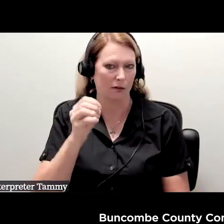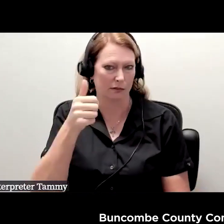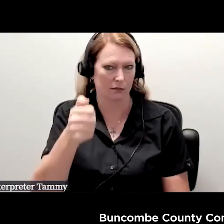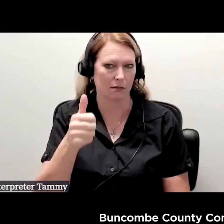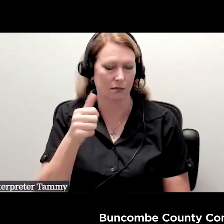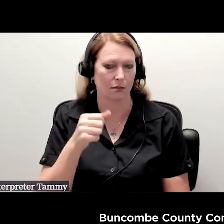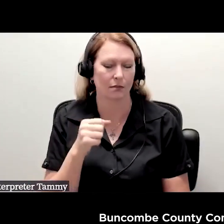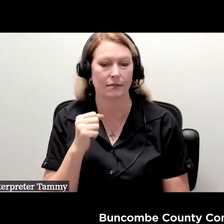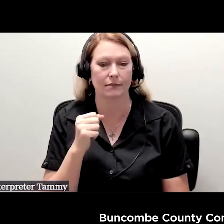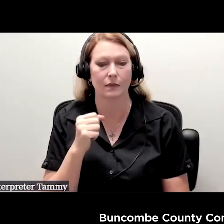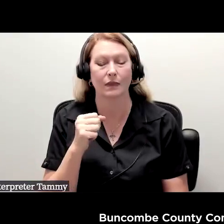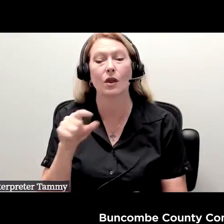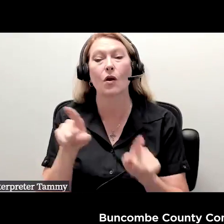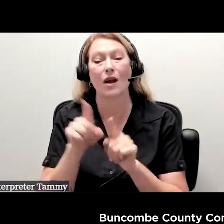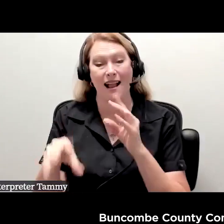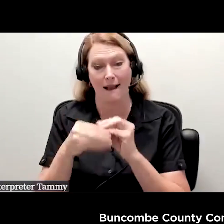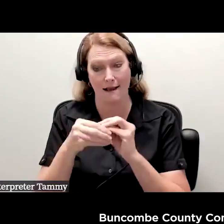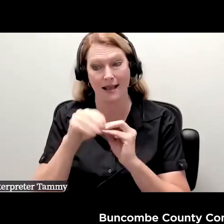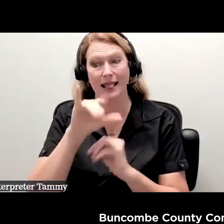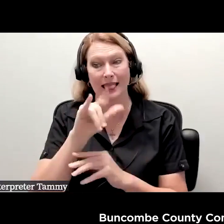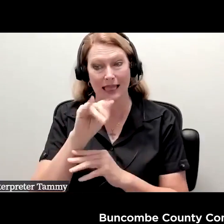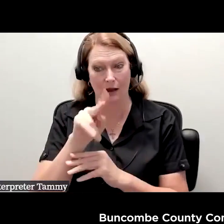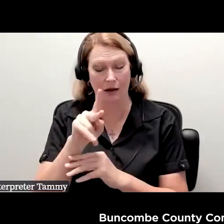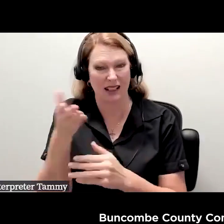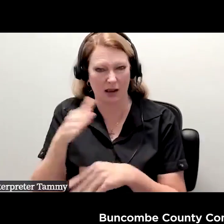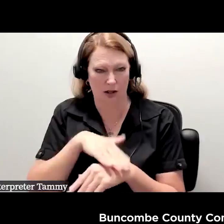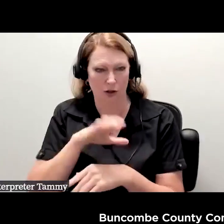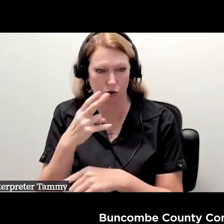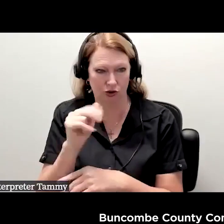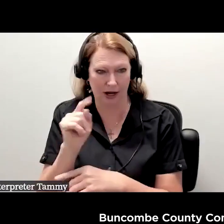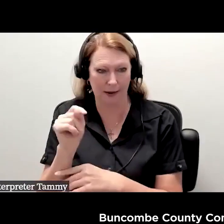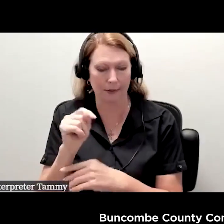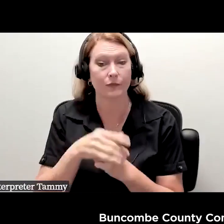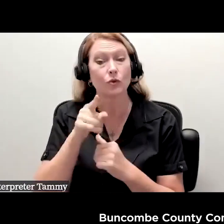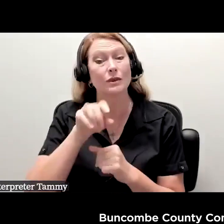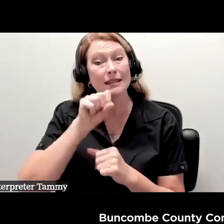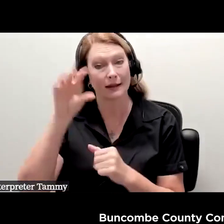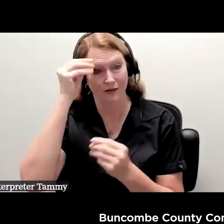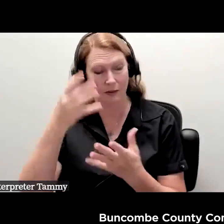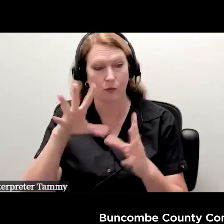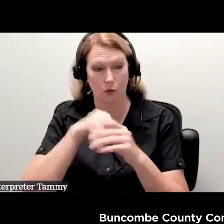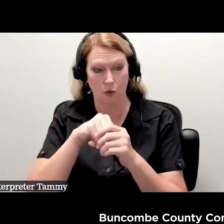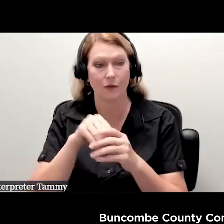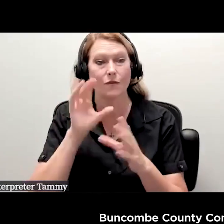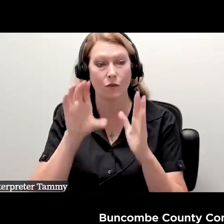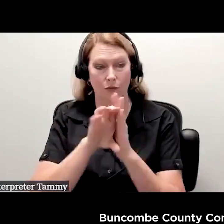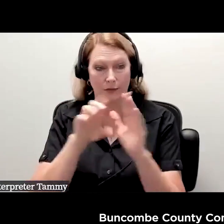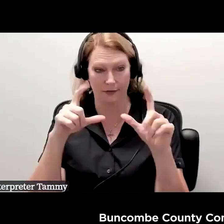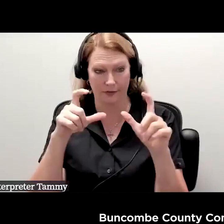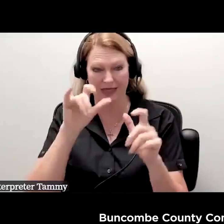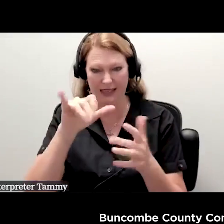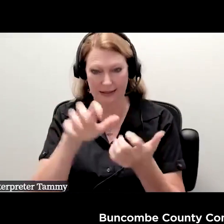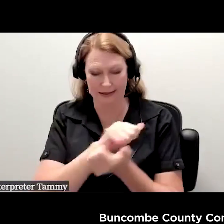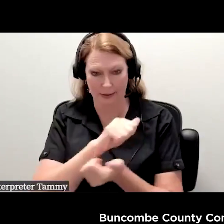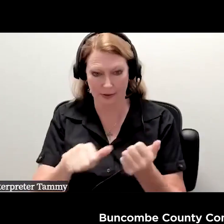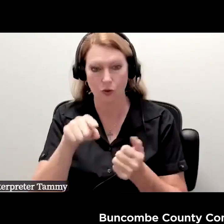We will also add this link to the chat. When submitting your information, please include photos of the damage. You can also fill out the